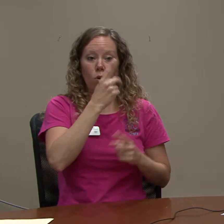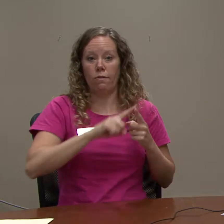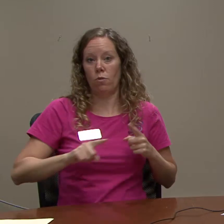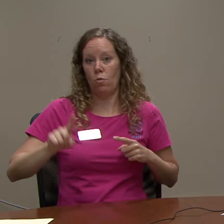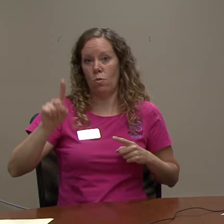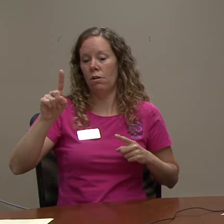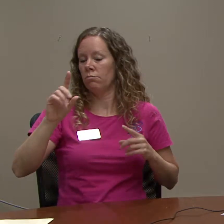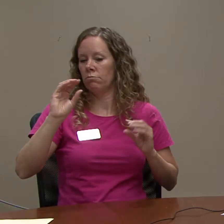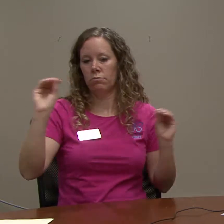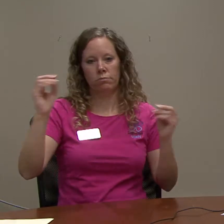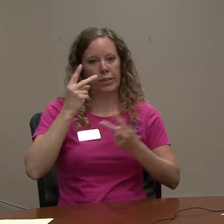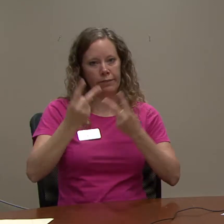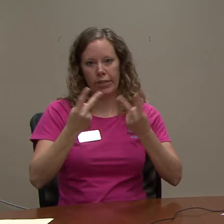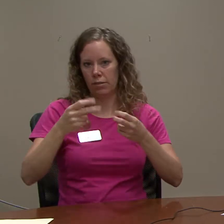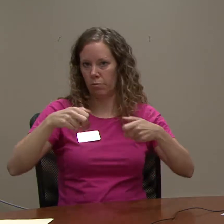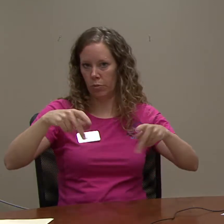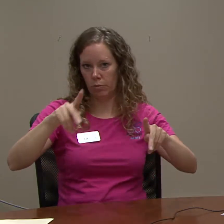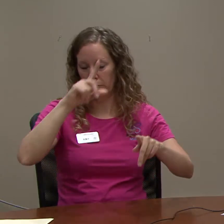their meals.